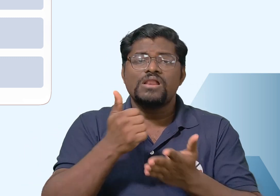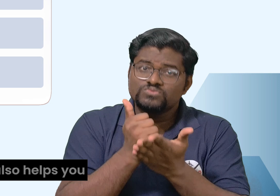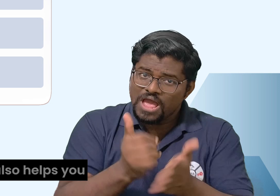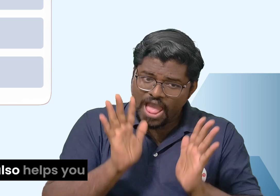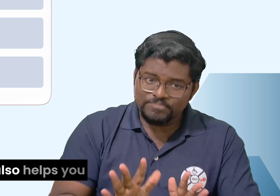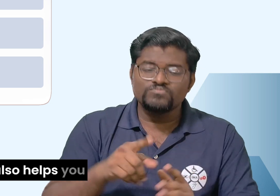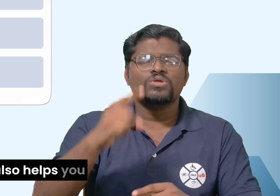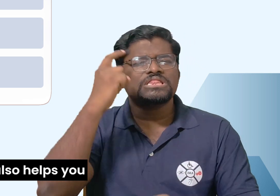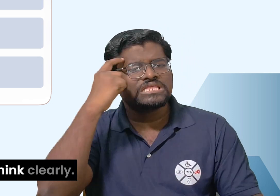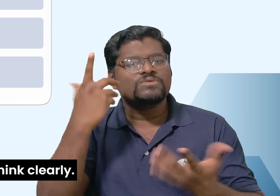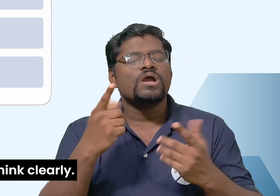It also helps you think clearly.